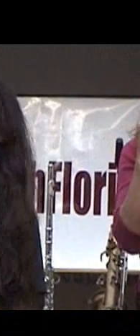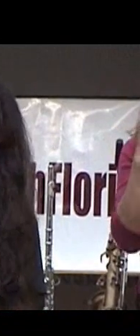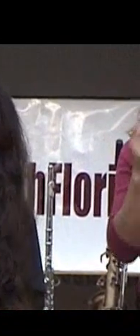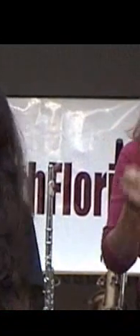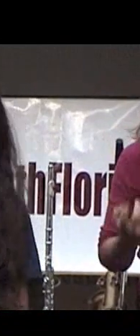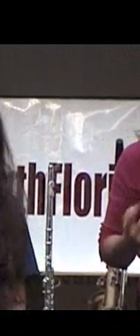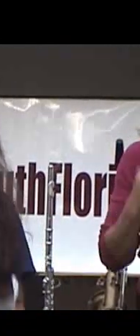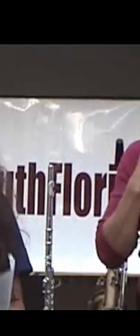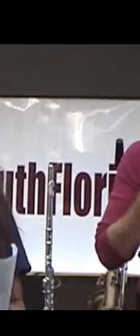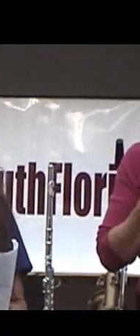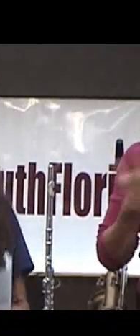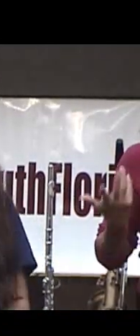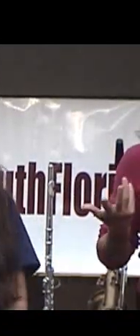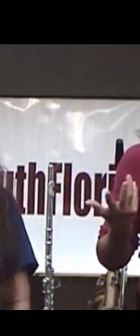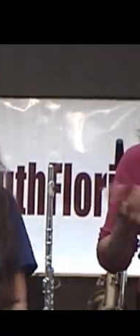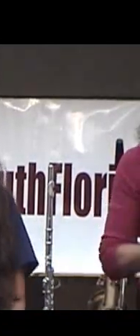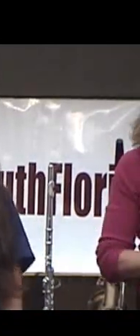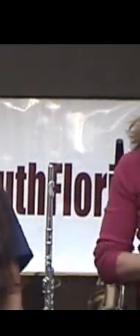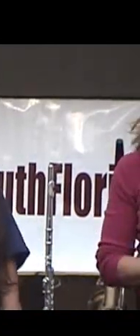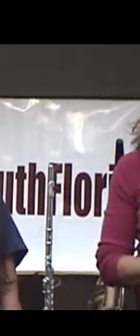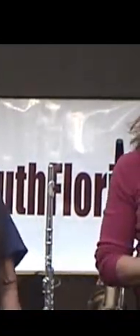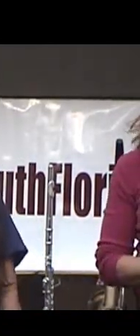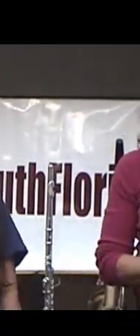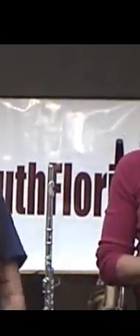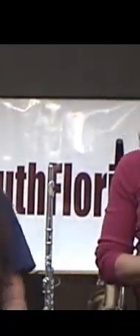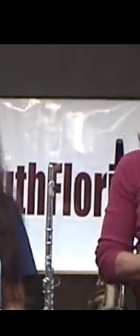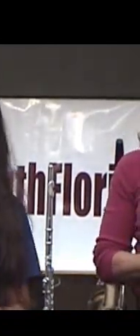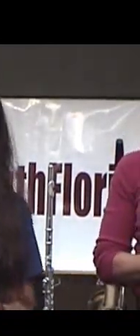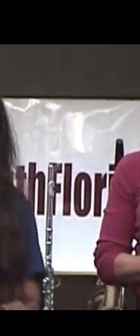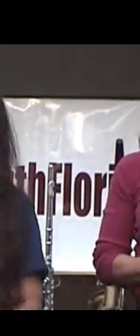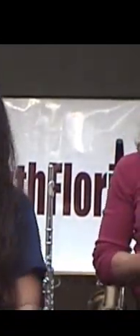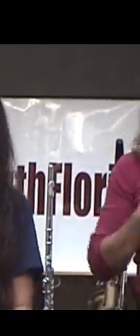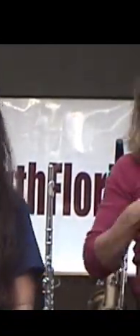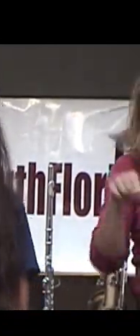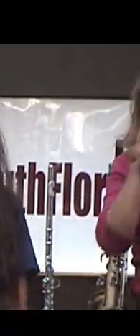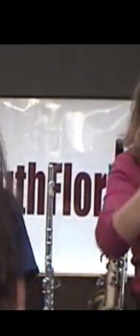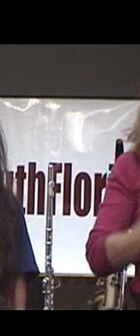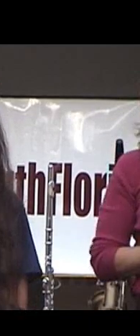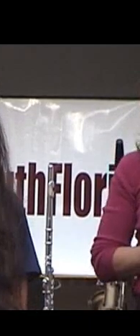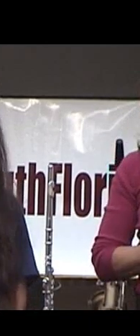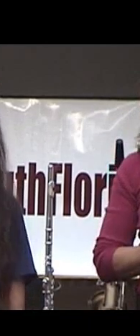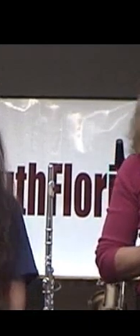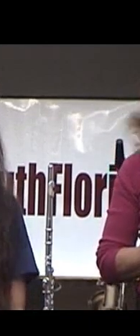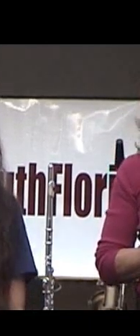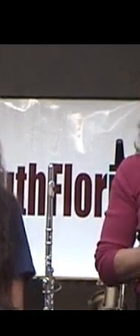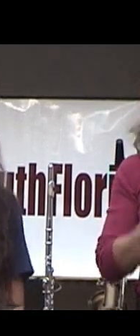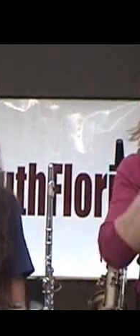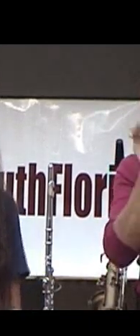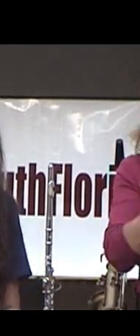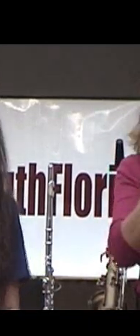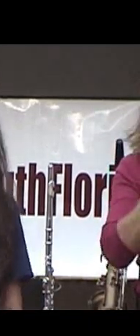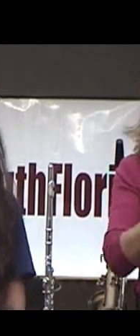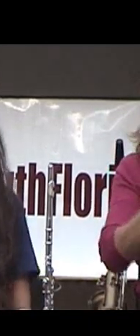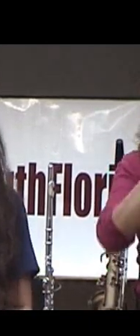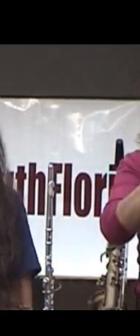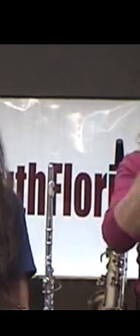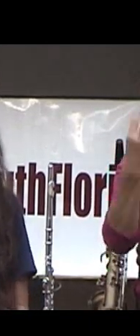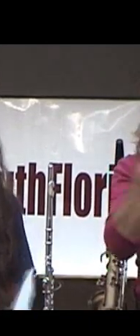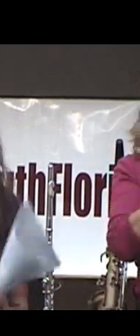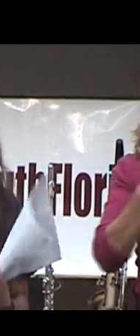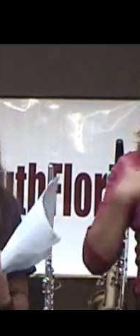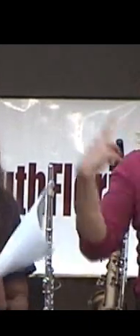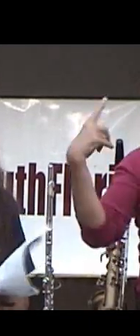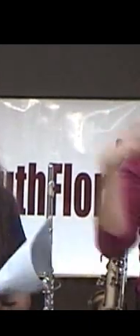serious? No! I like you guys. No, it's not a joke. The 912 members asked